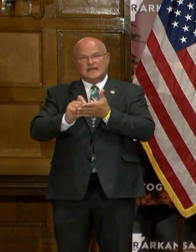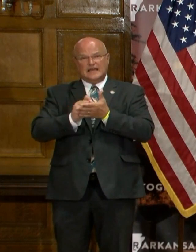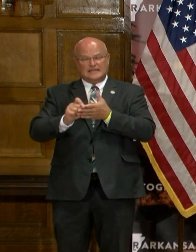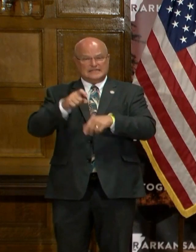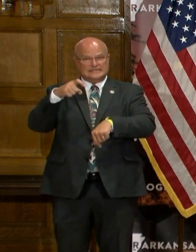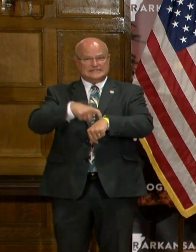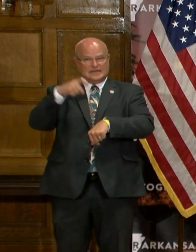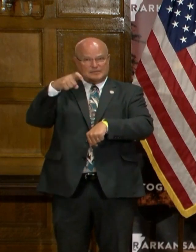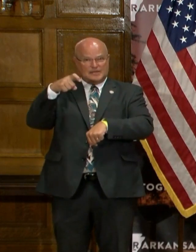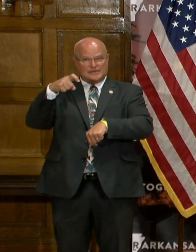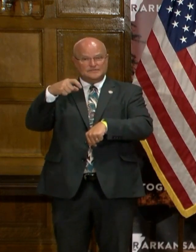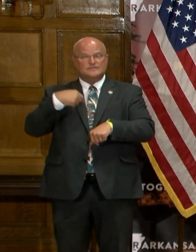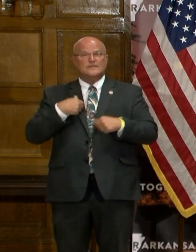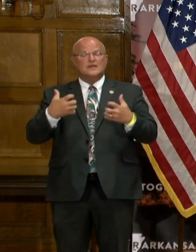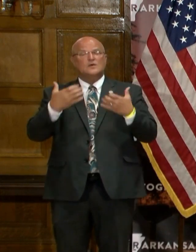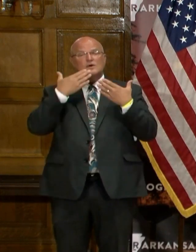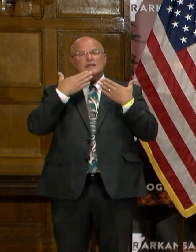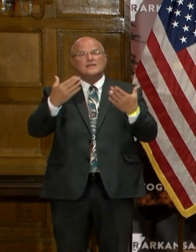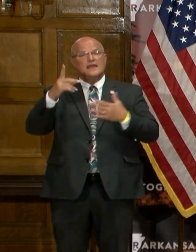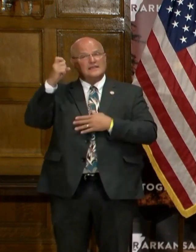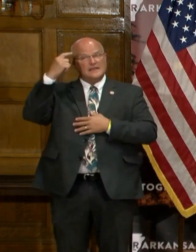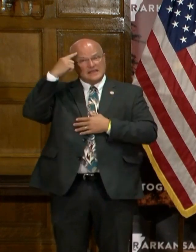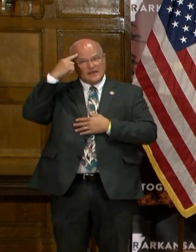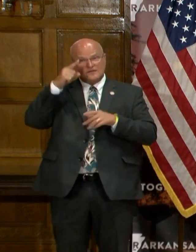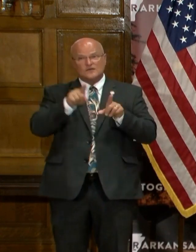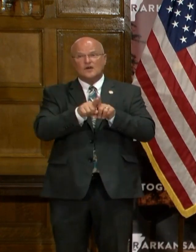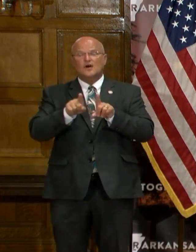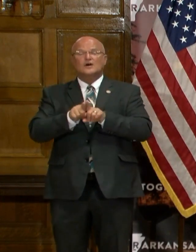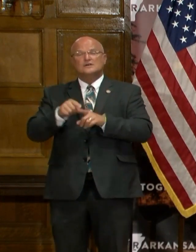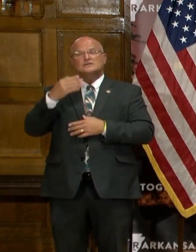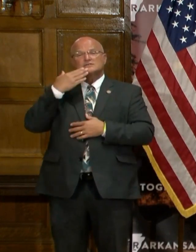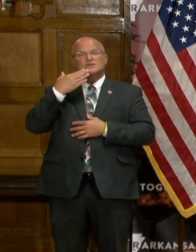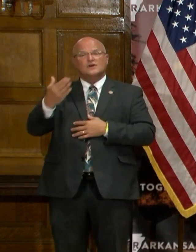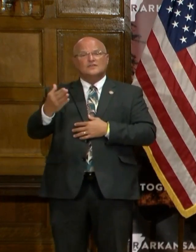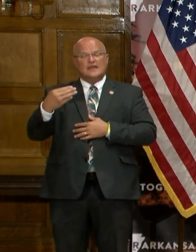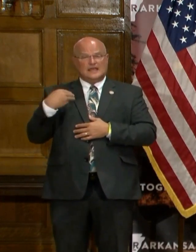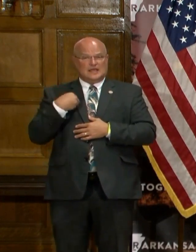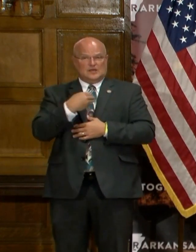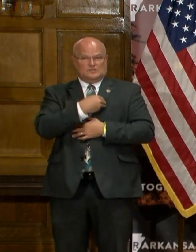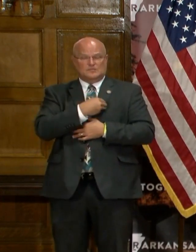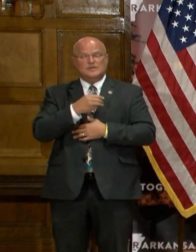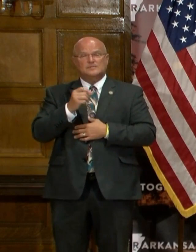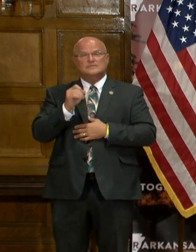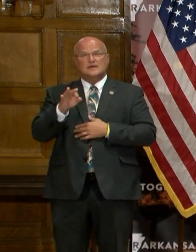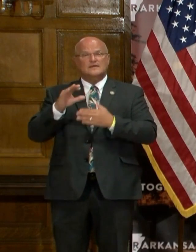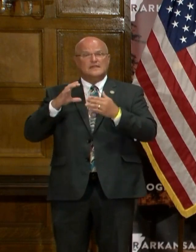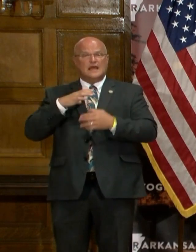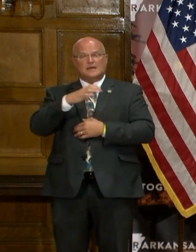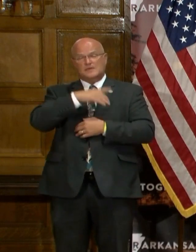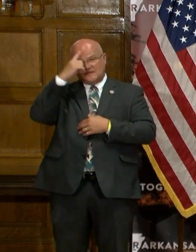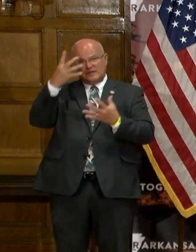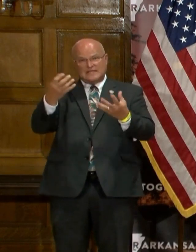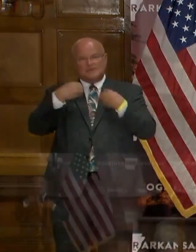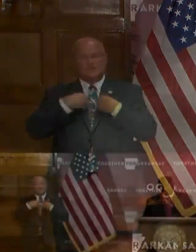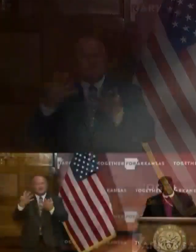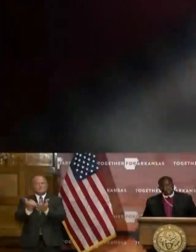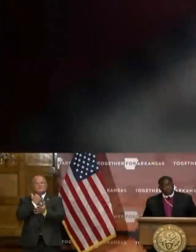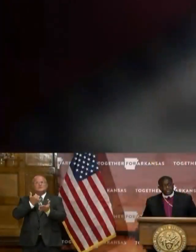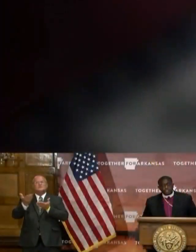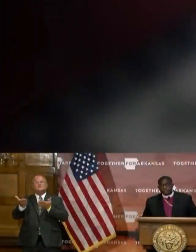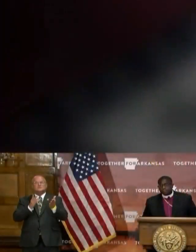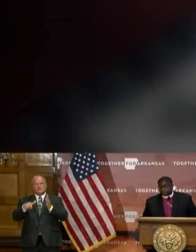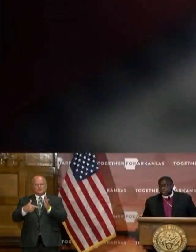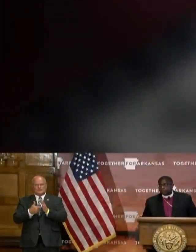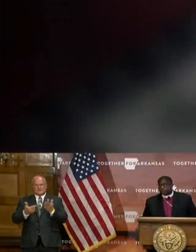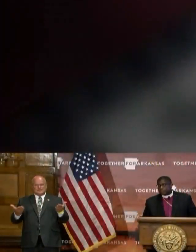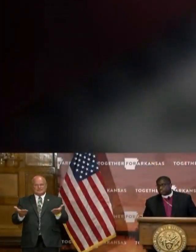manner. And I want to thank the governor. I also like to thank members of the committee for giving me the opportunity to serve in this